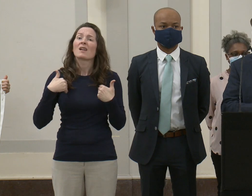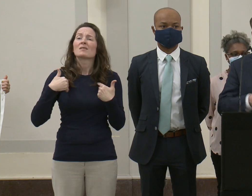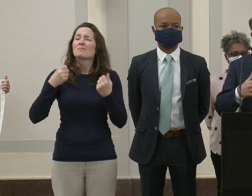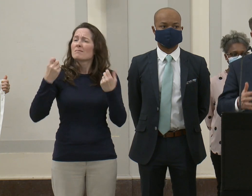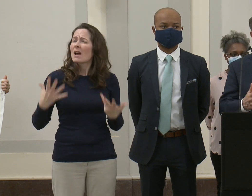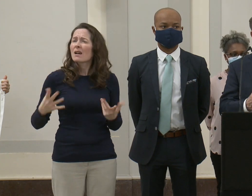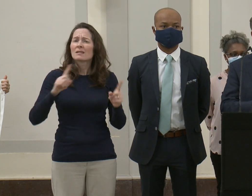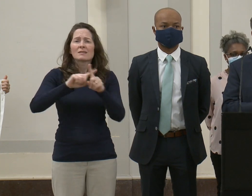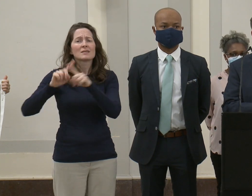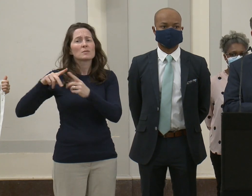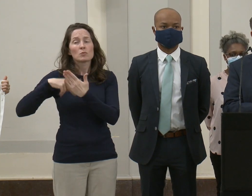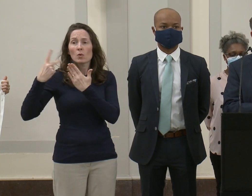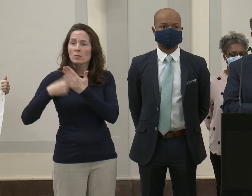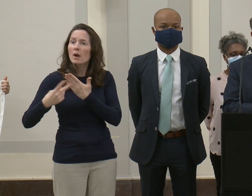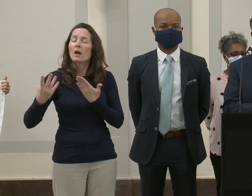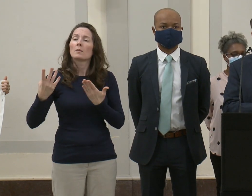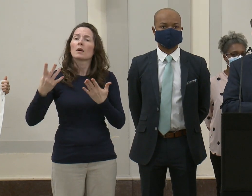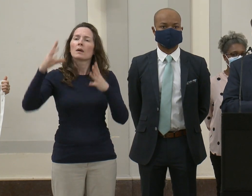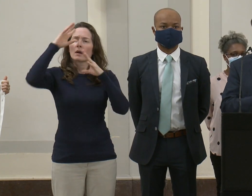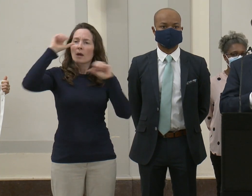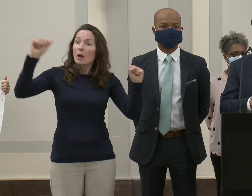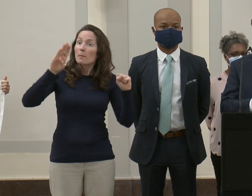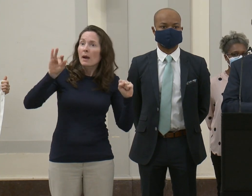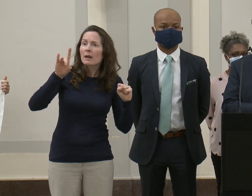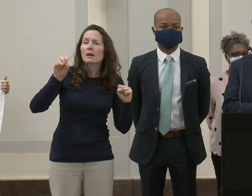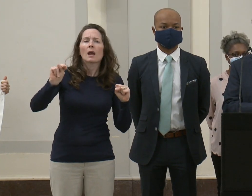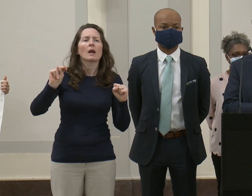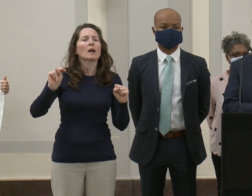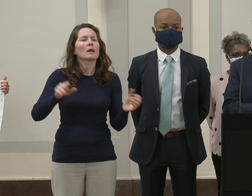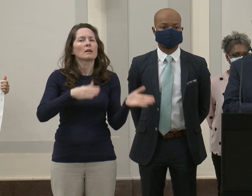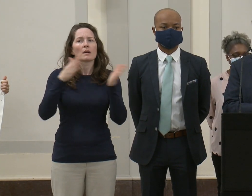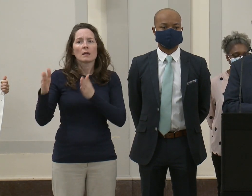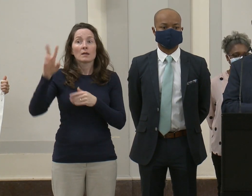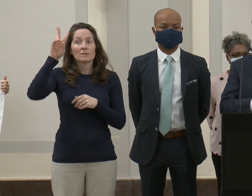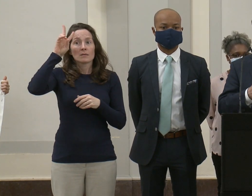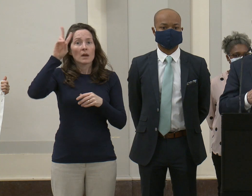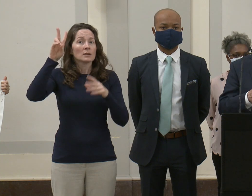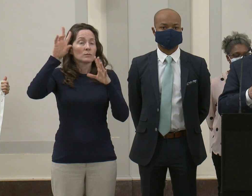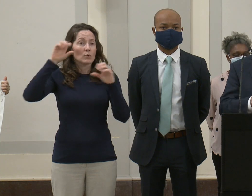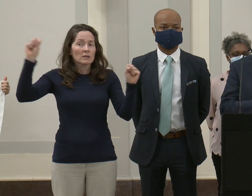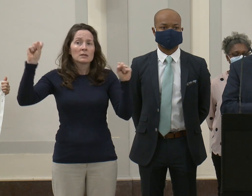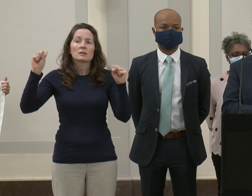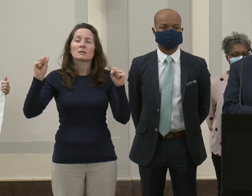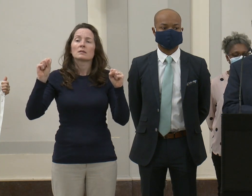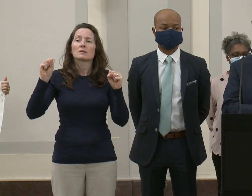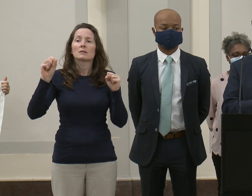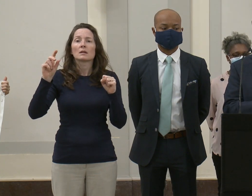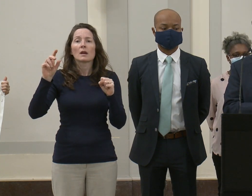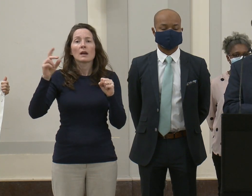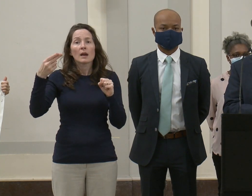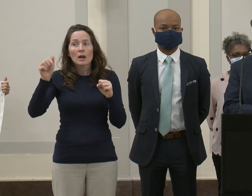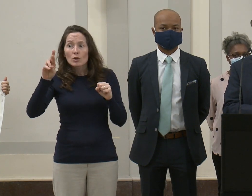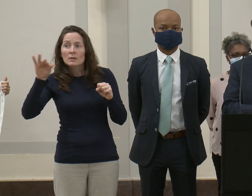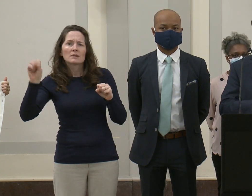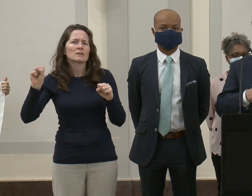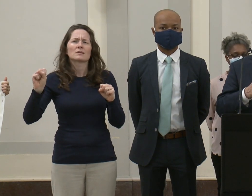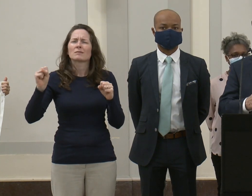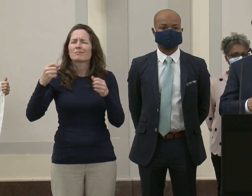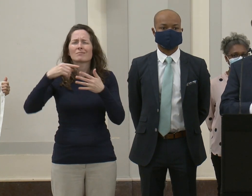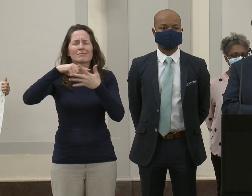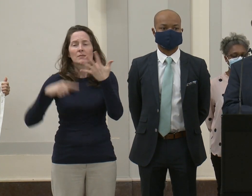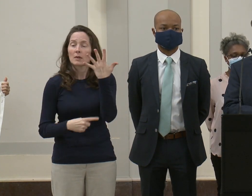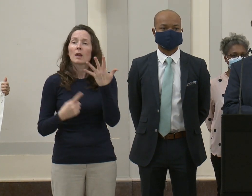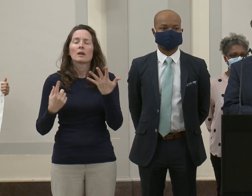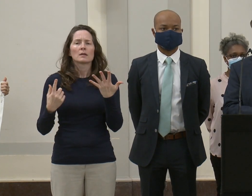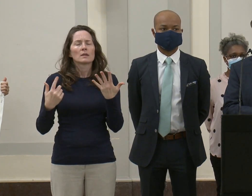Kamala Harris and the Maryland General Assembly has enacted in Maryland specifically for young people to help you afford health care. If you're uninsured,